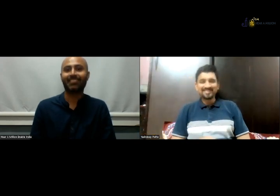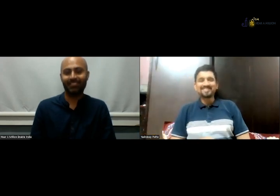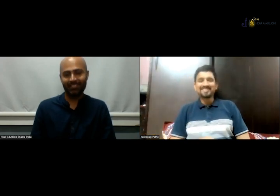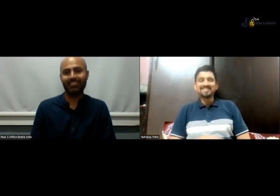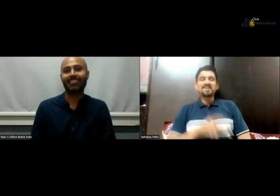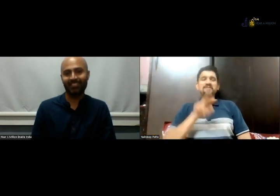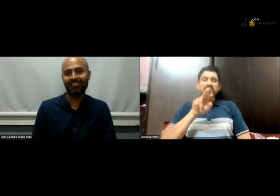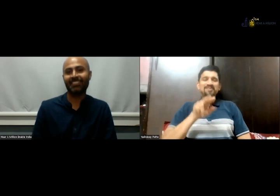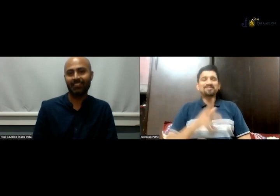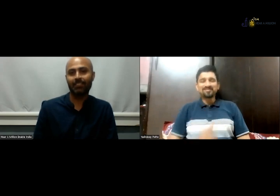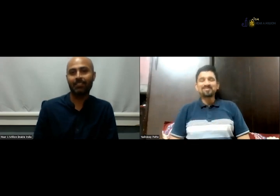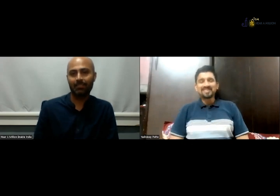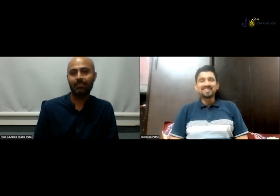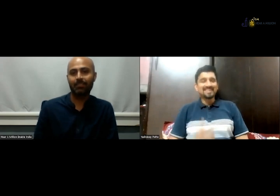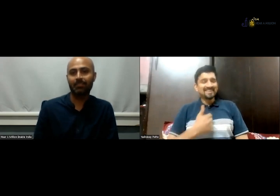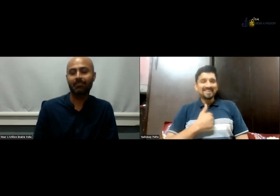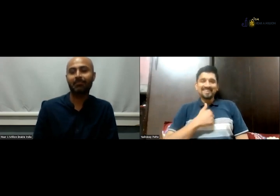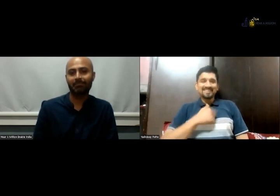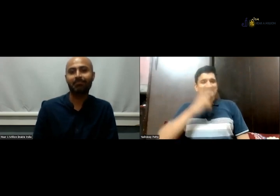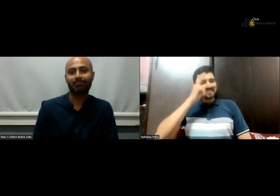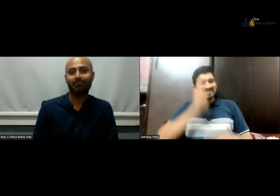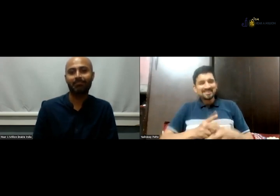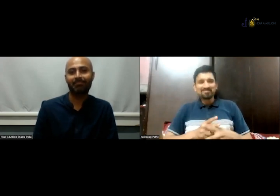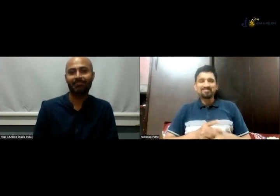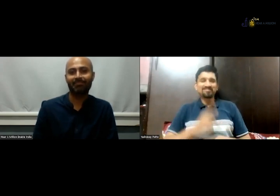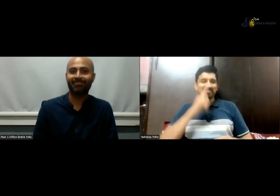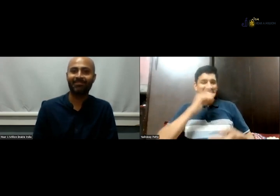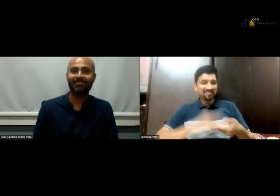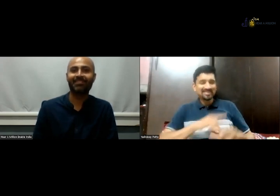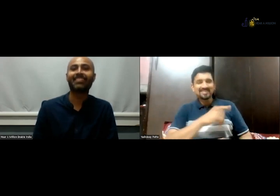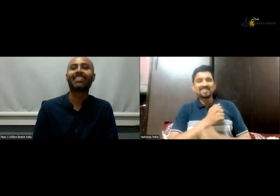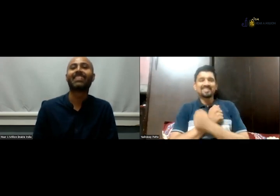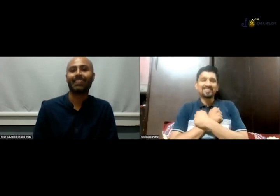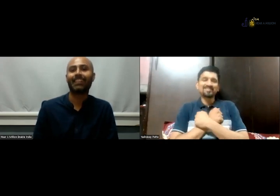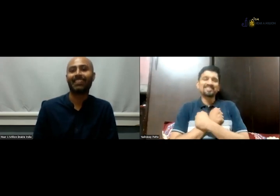and then that's how our love story began.